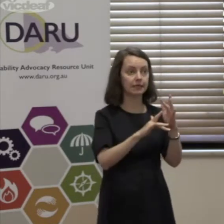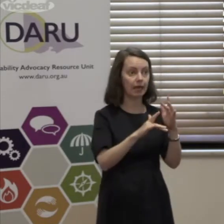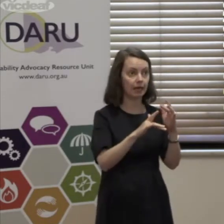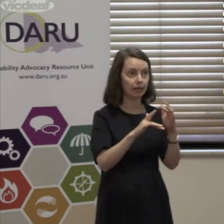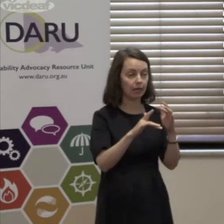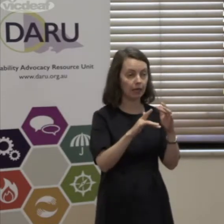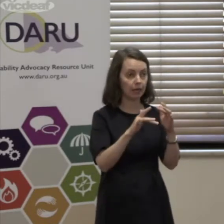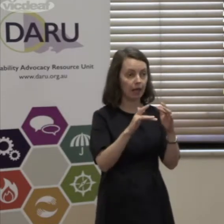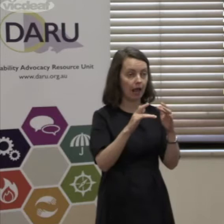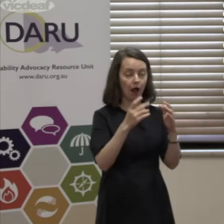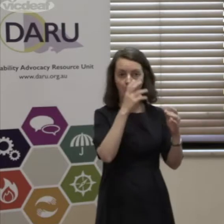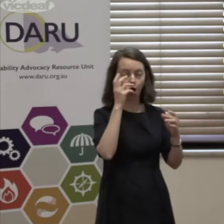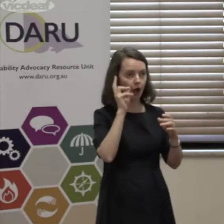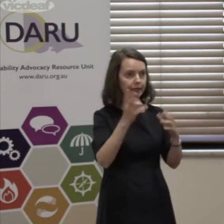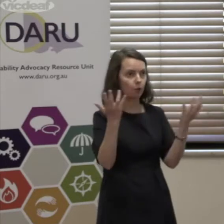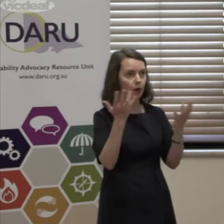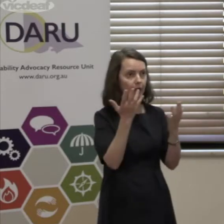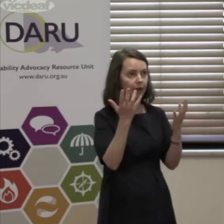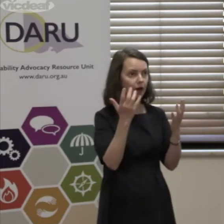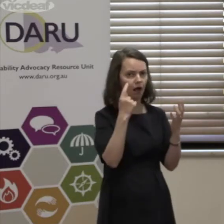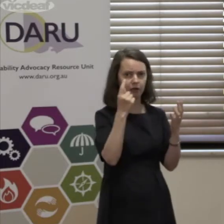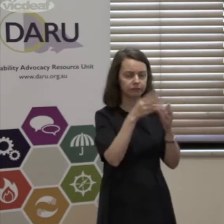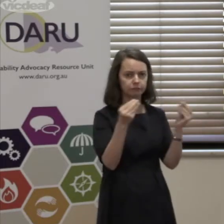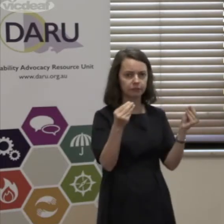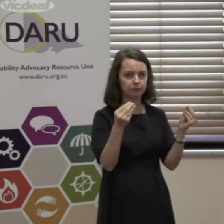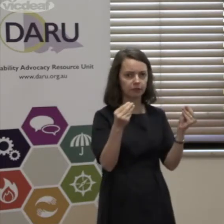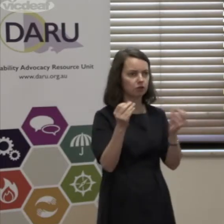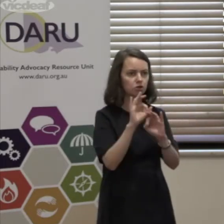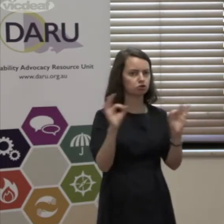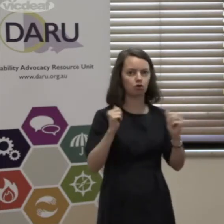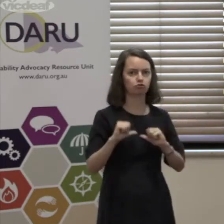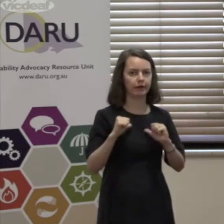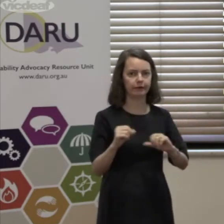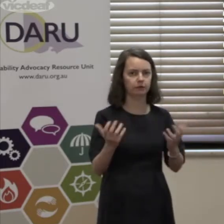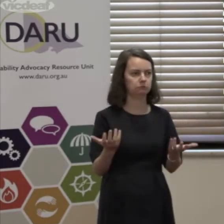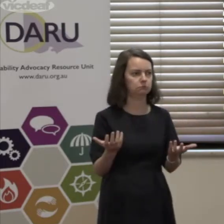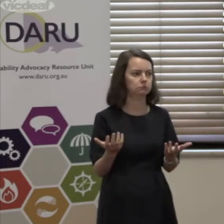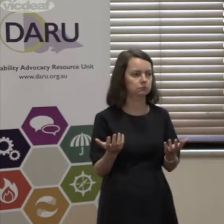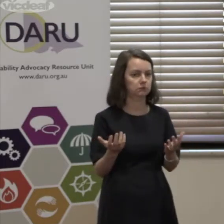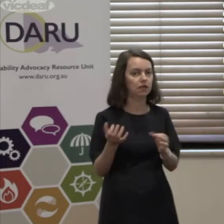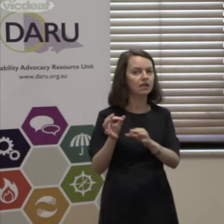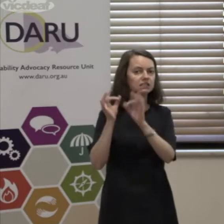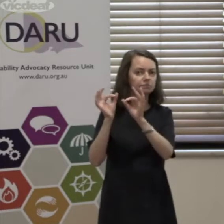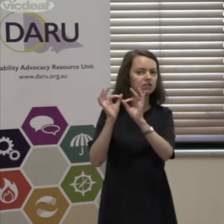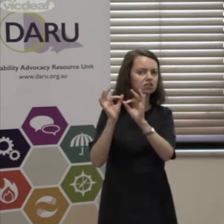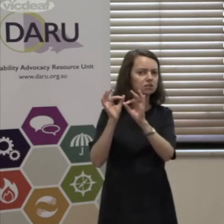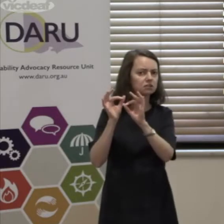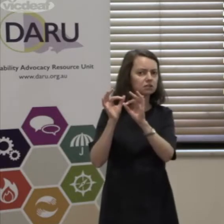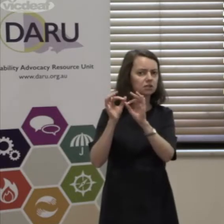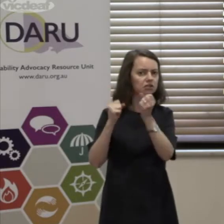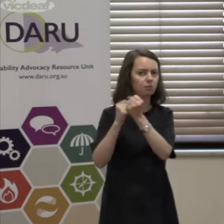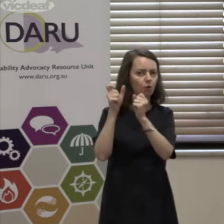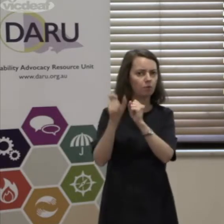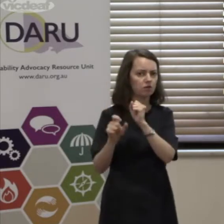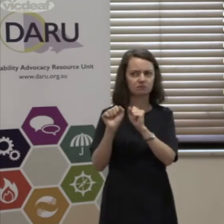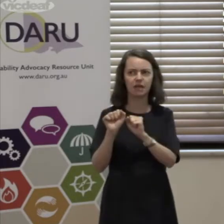whether I imagined it. So it's not specific training. With the specialist stuff, it's controlled by the